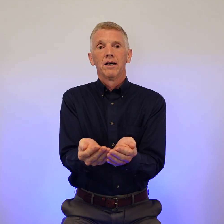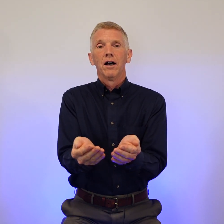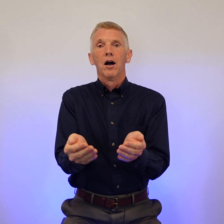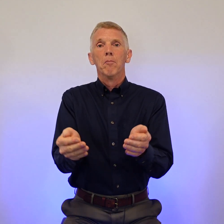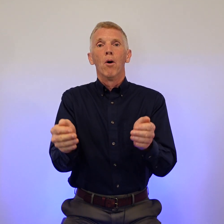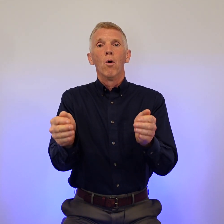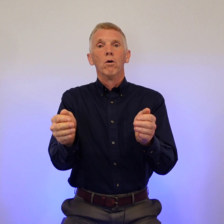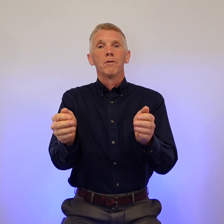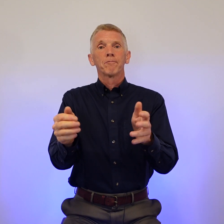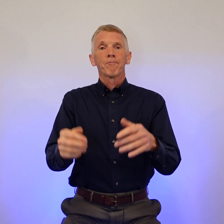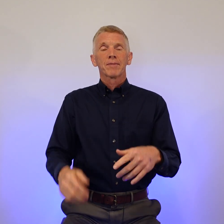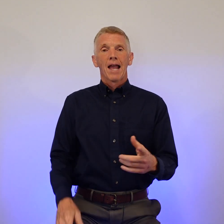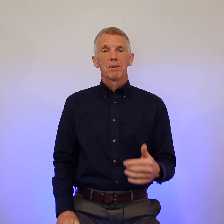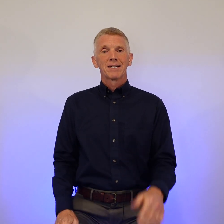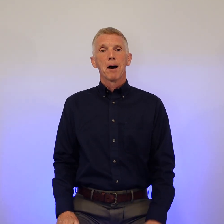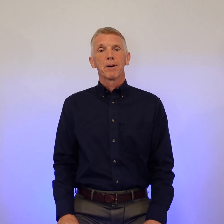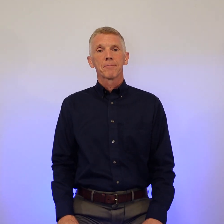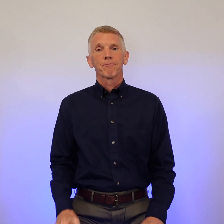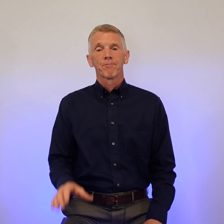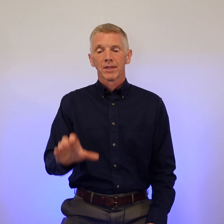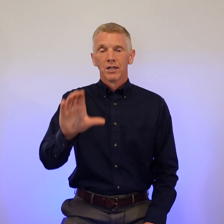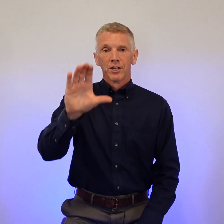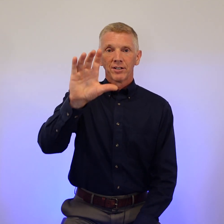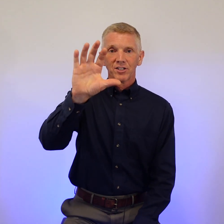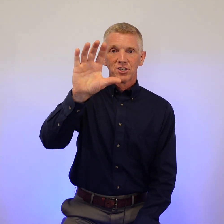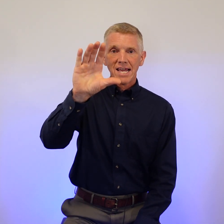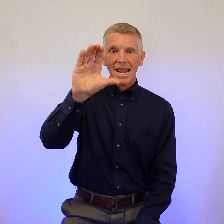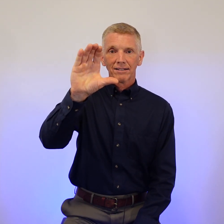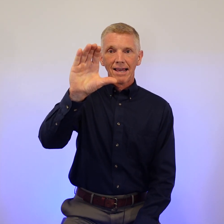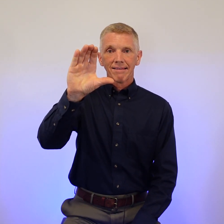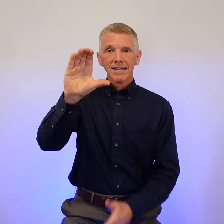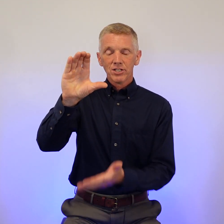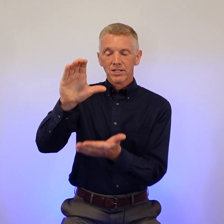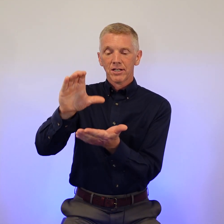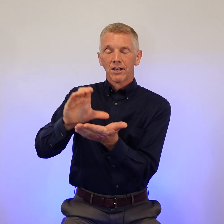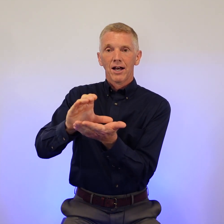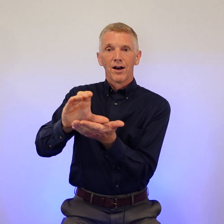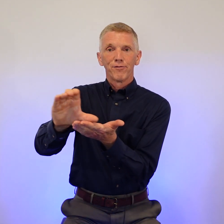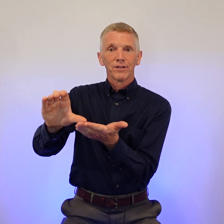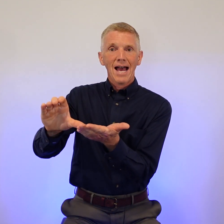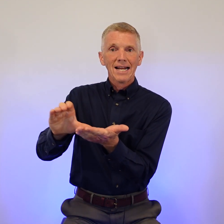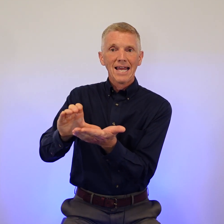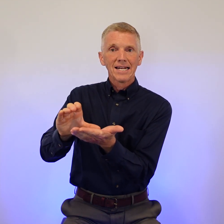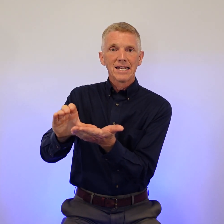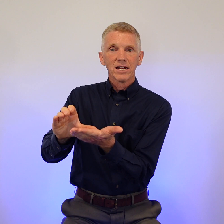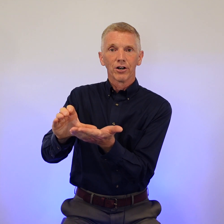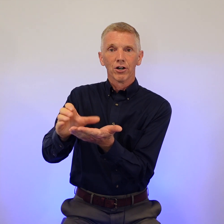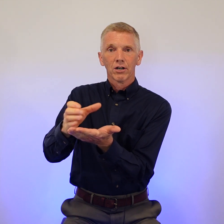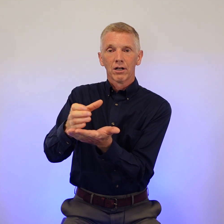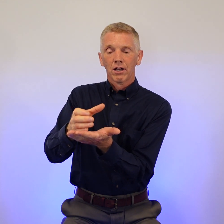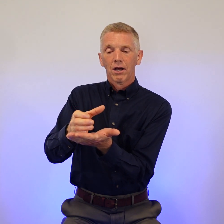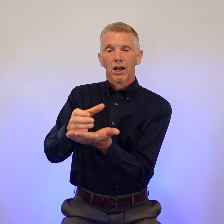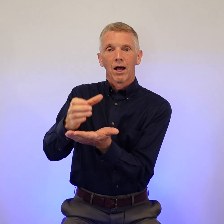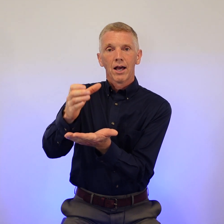a bowl. How about a cup? Take a C hand like this, a flat hand here,